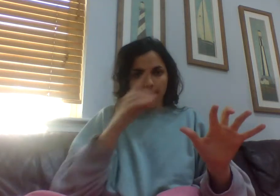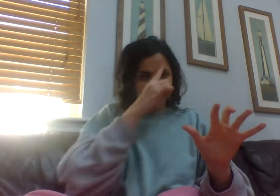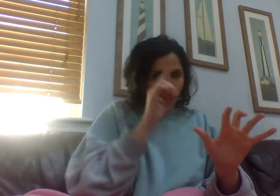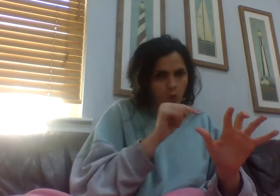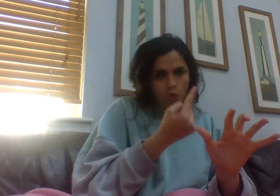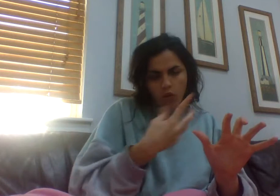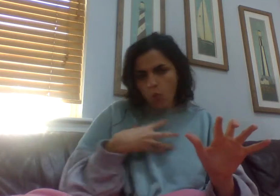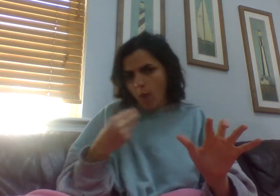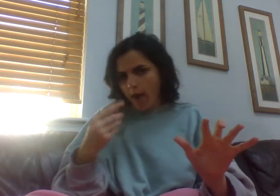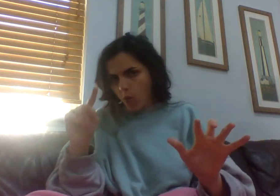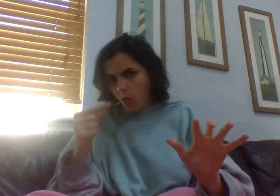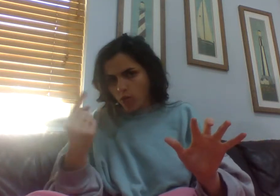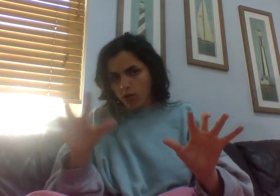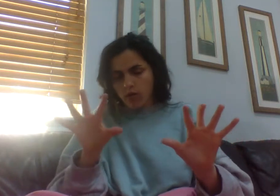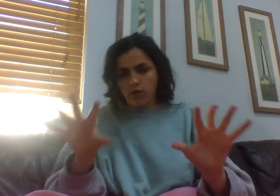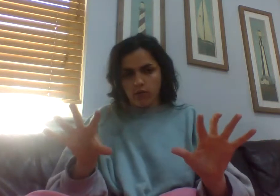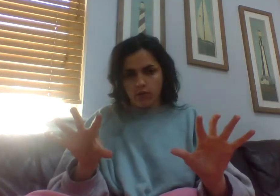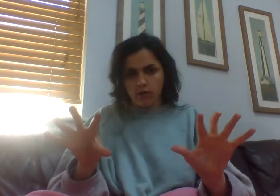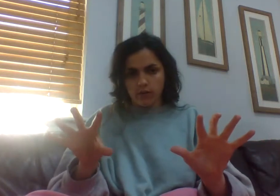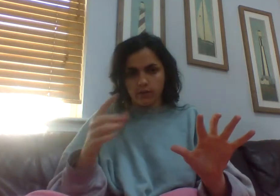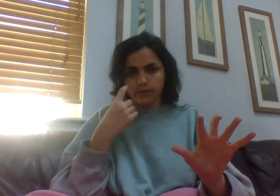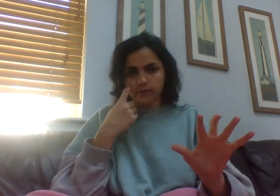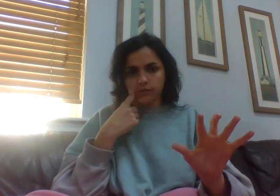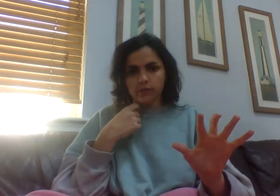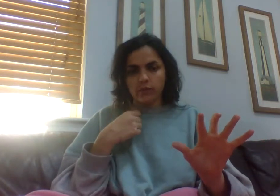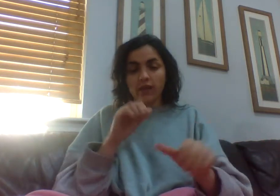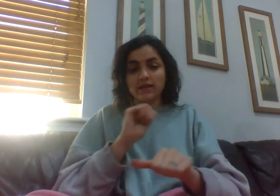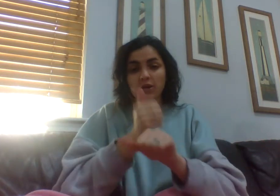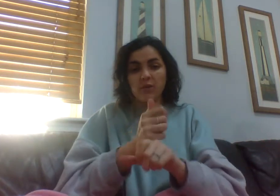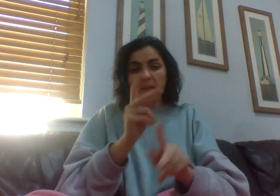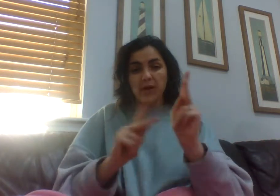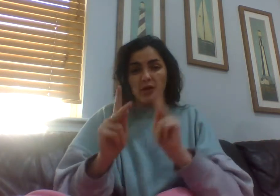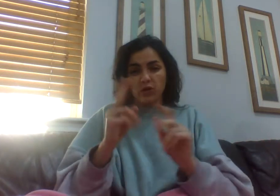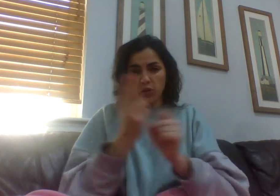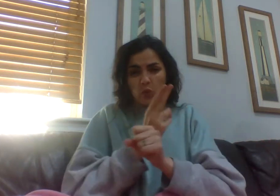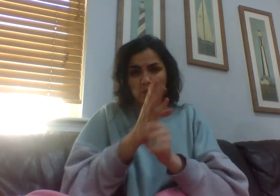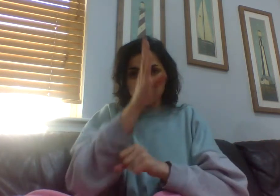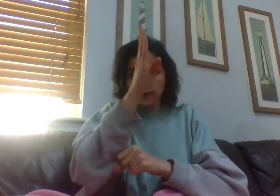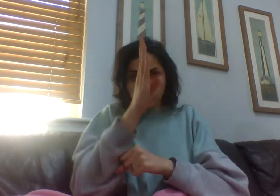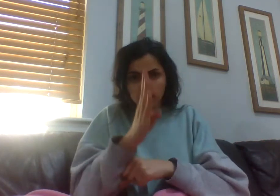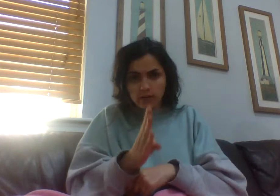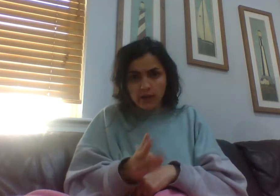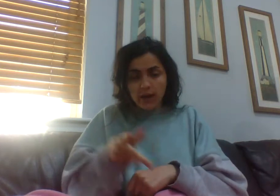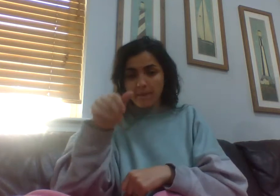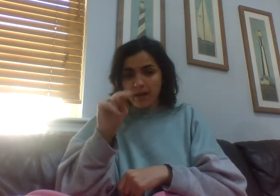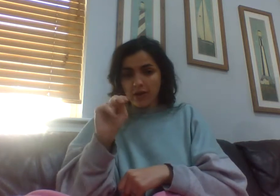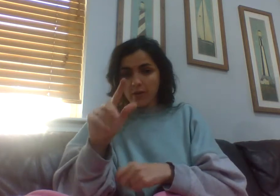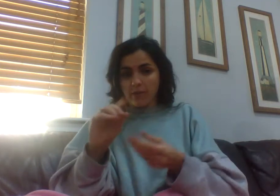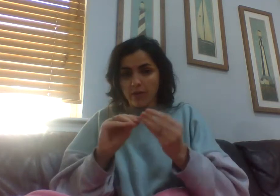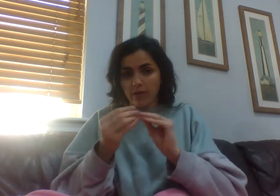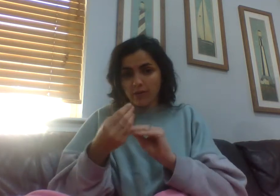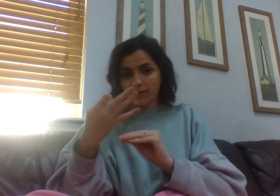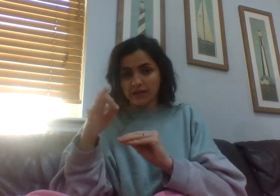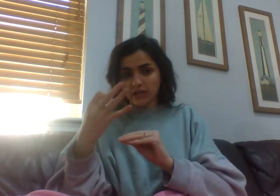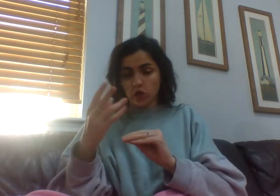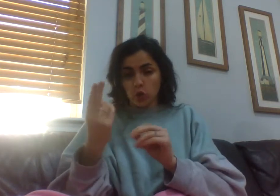the people on a vertical line. The panel number 19, they're separated on a horizontal line. So